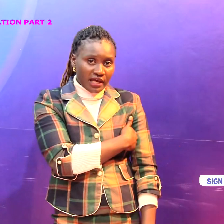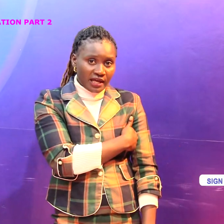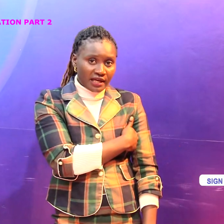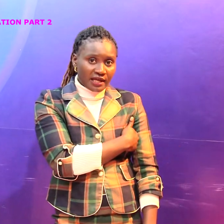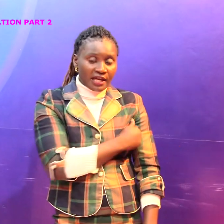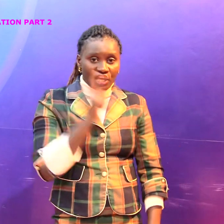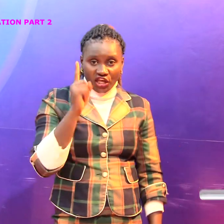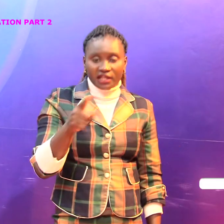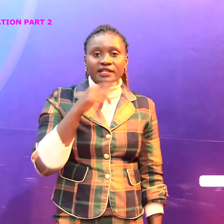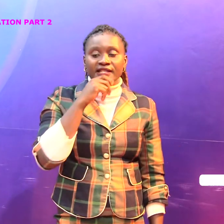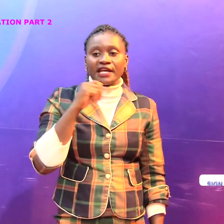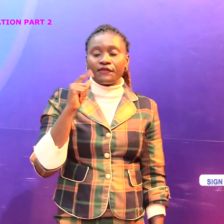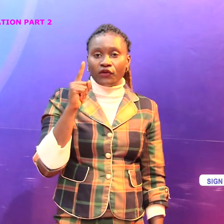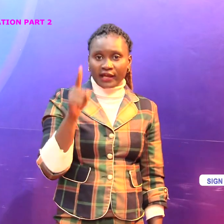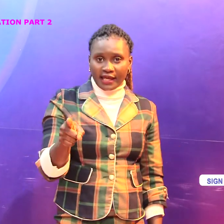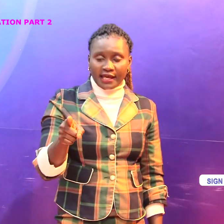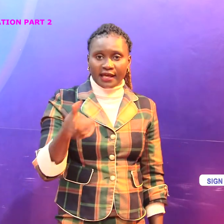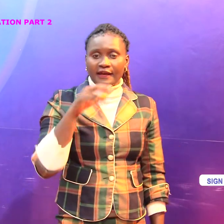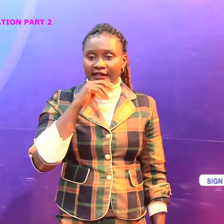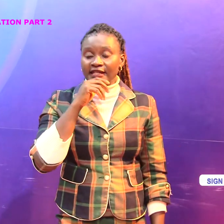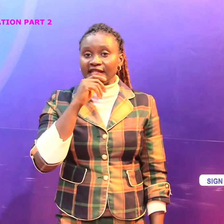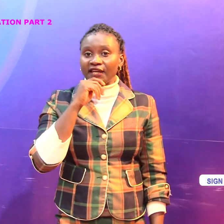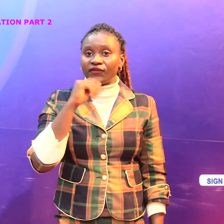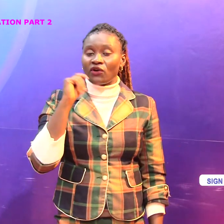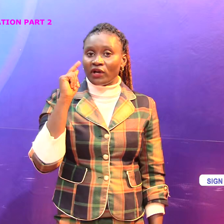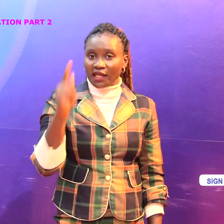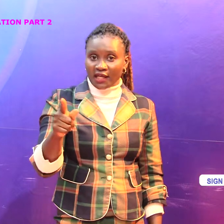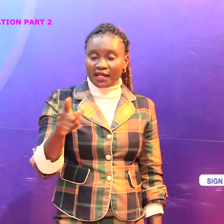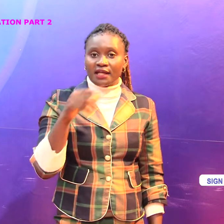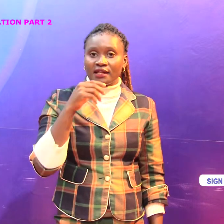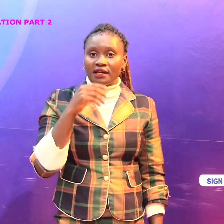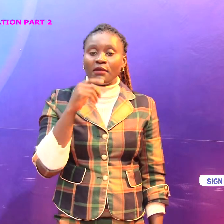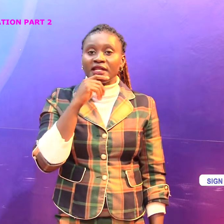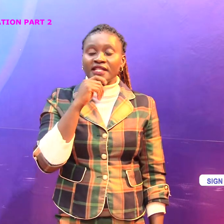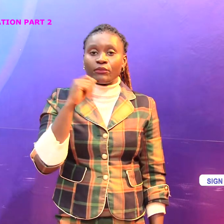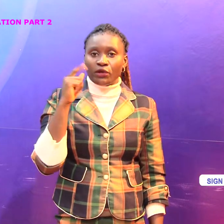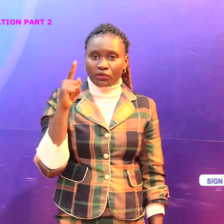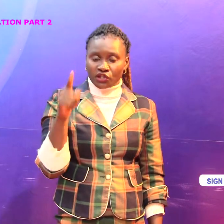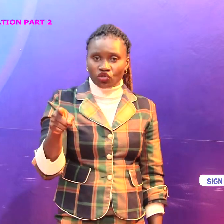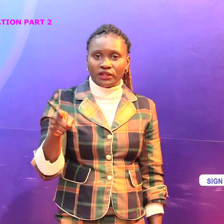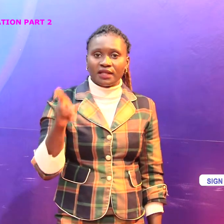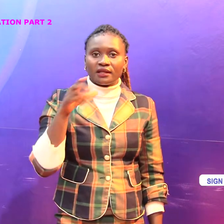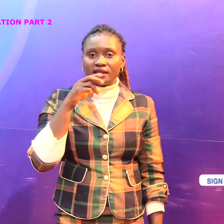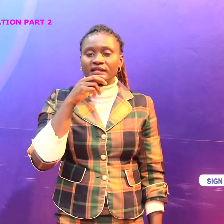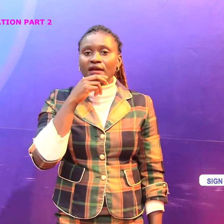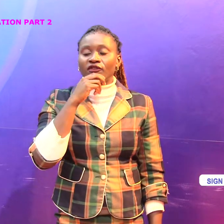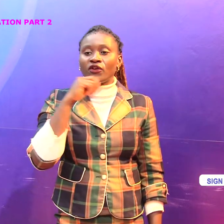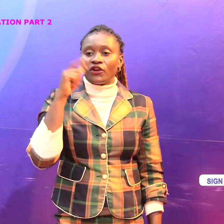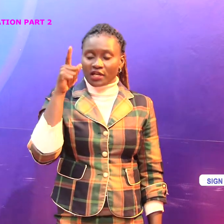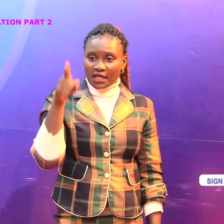Okay, he. This is a sign for he. This is a sign for he. Remember, this is a preposition. This is a time for